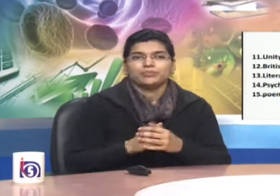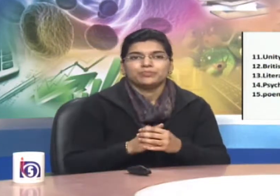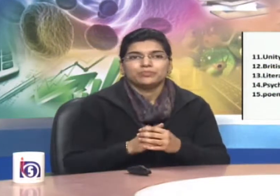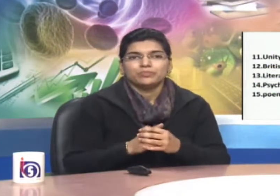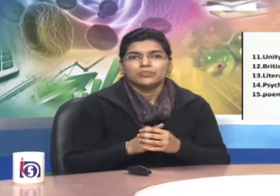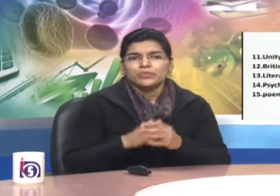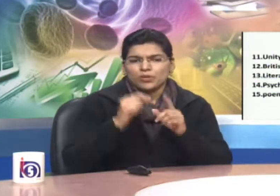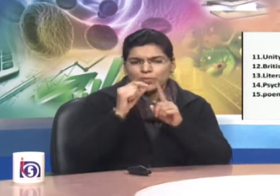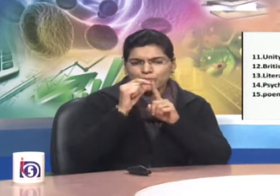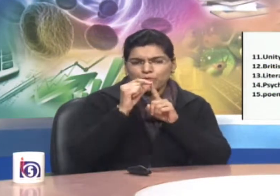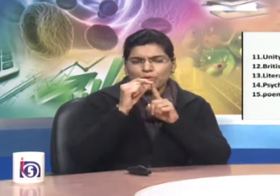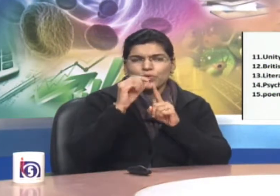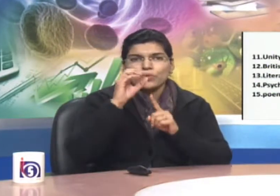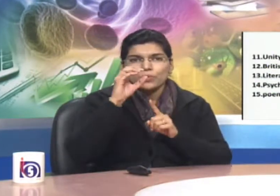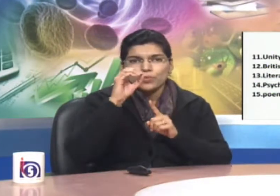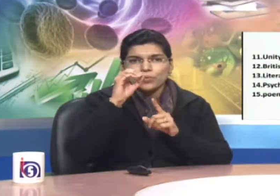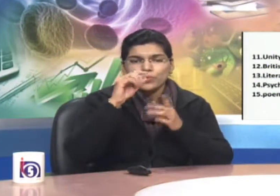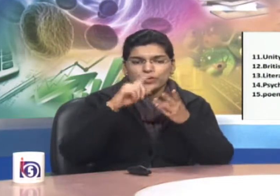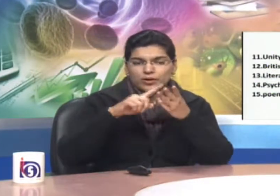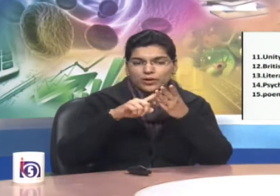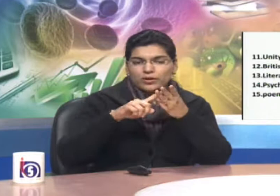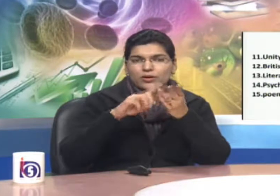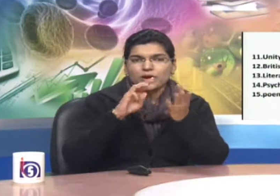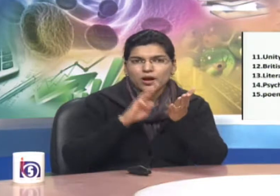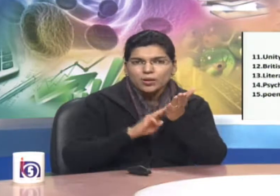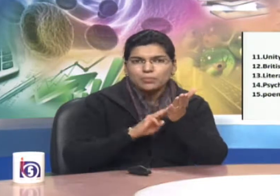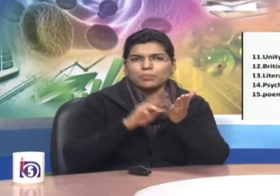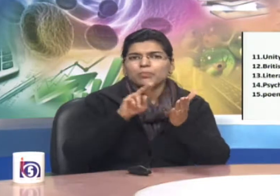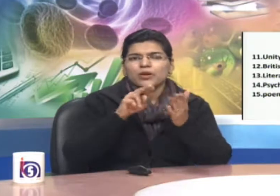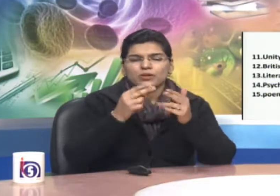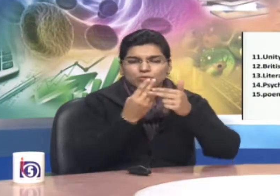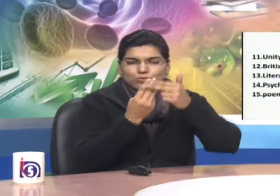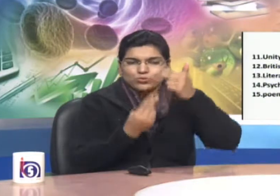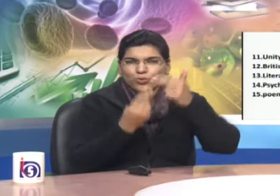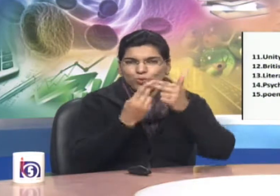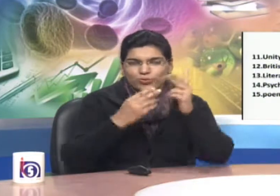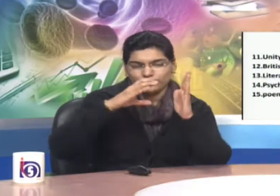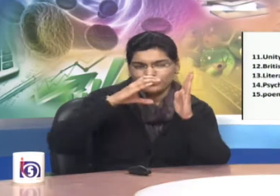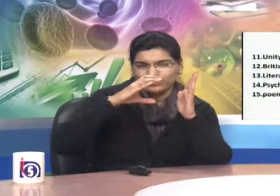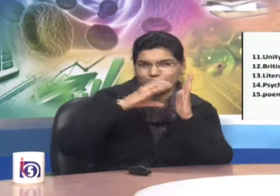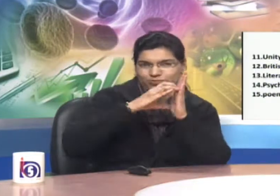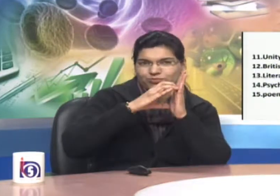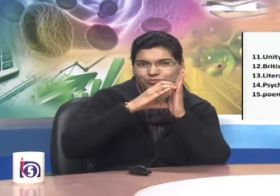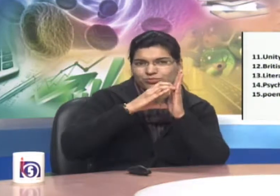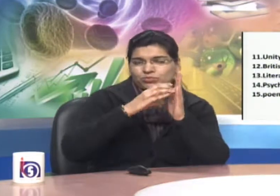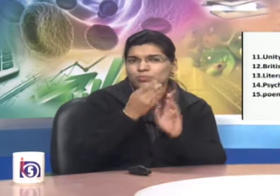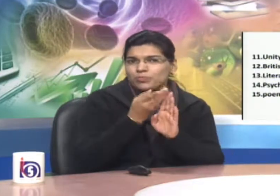15th word is poem.